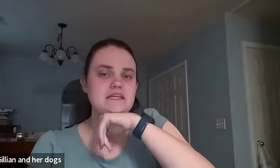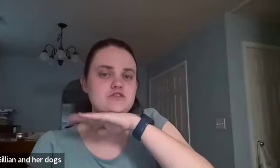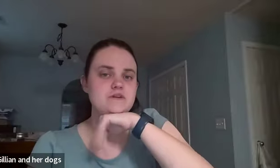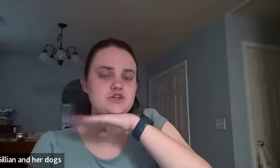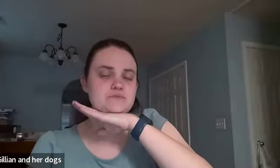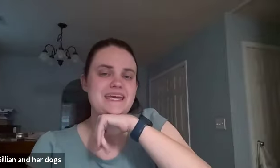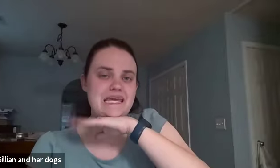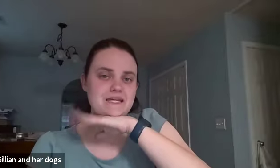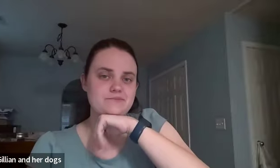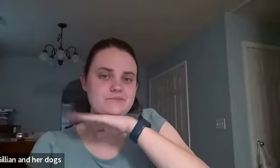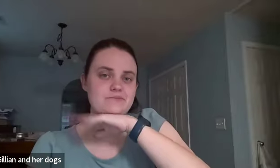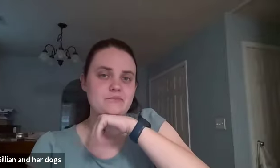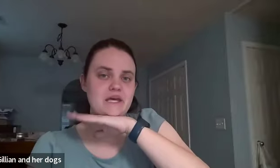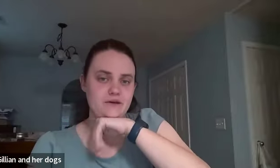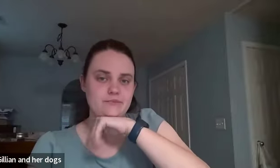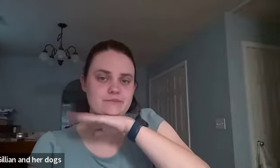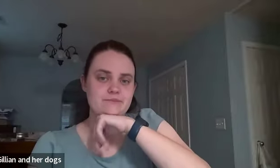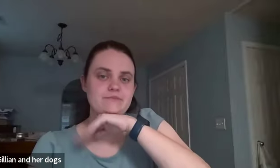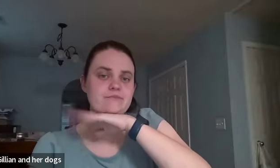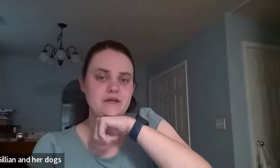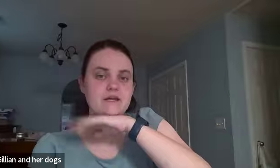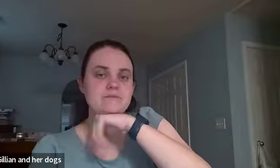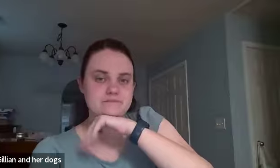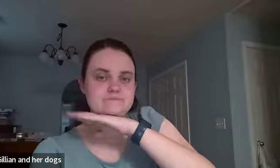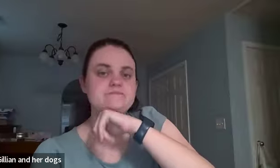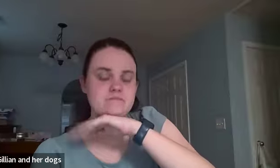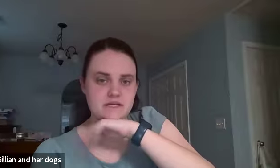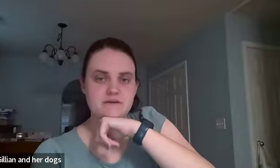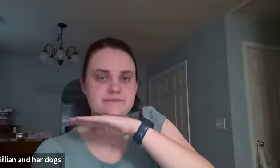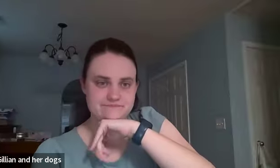bend your fingers. Pig, pig, pig, pig.